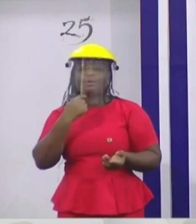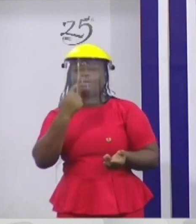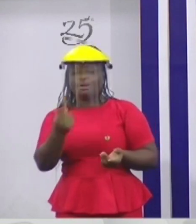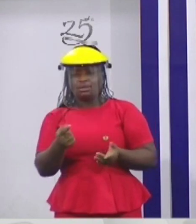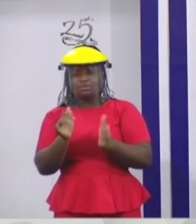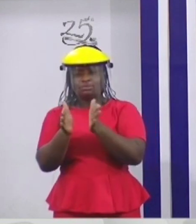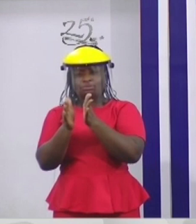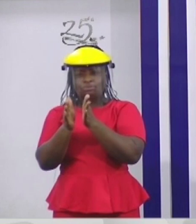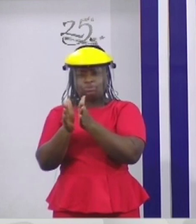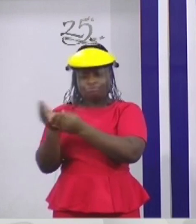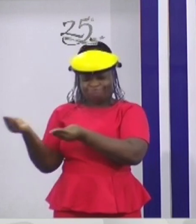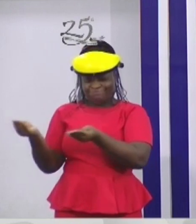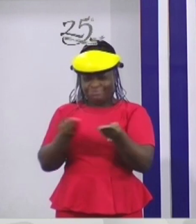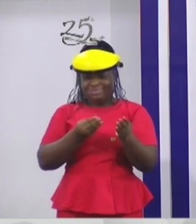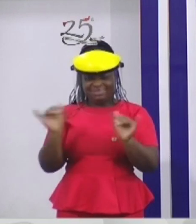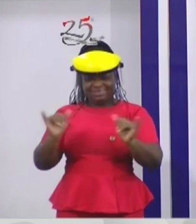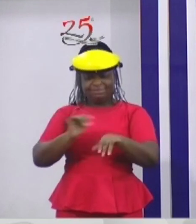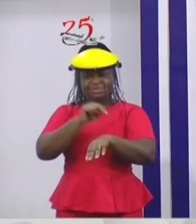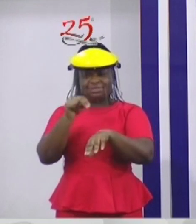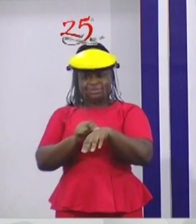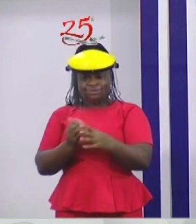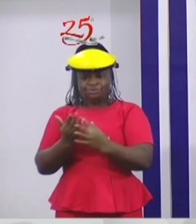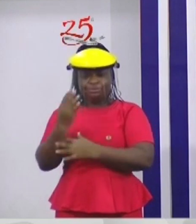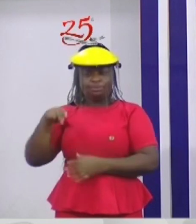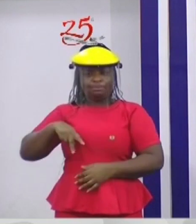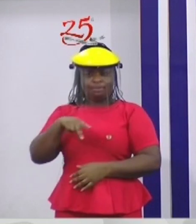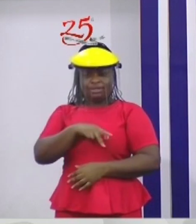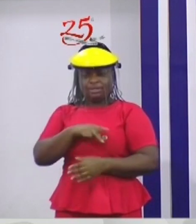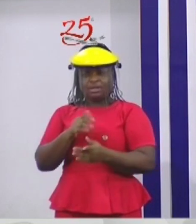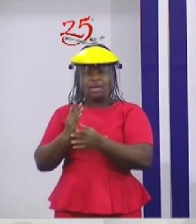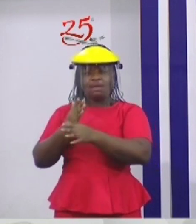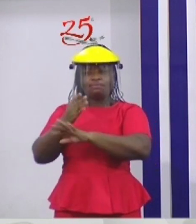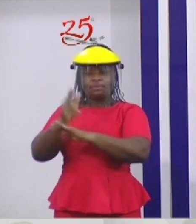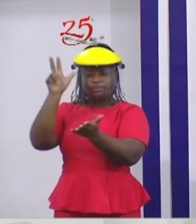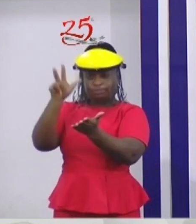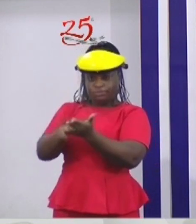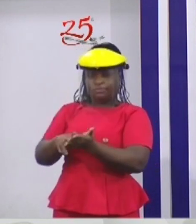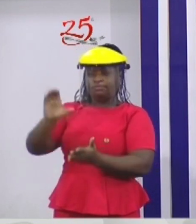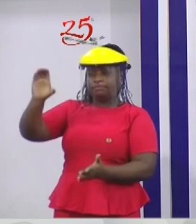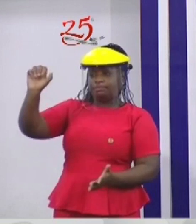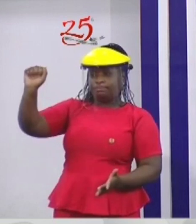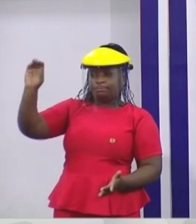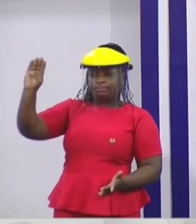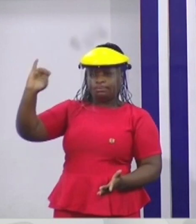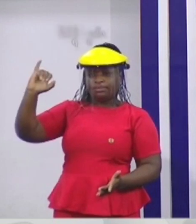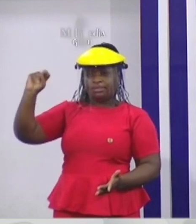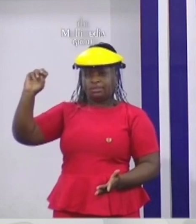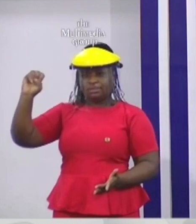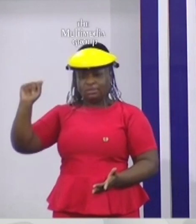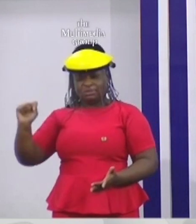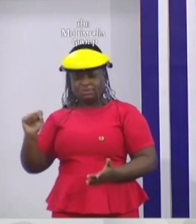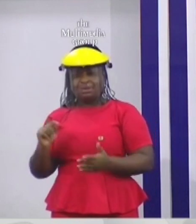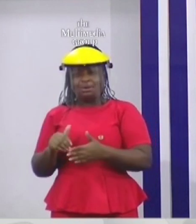program and submit same to the nation through Parliament after prior approval of Cabinet. The program is to outline how